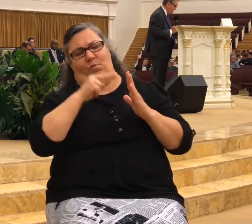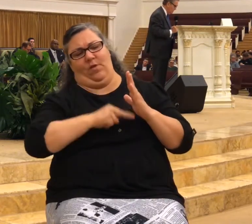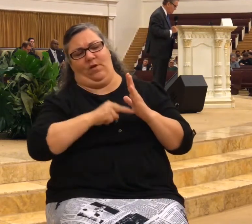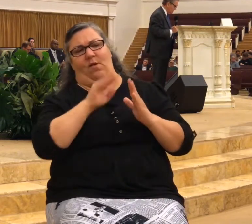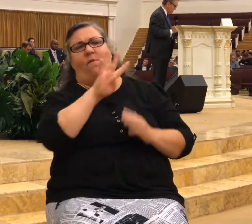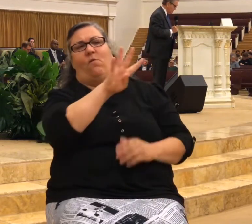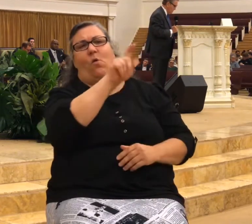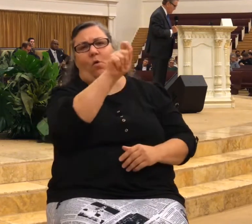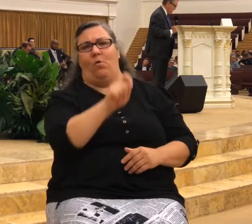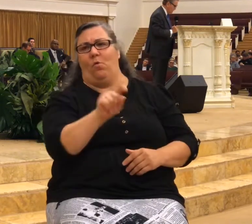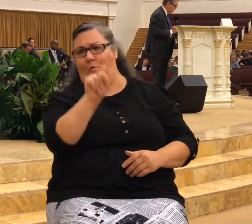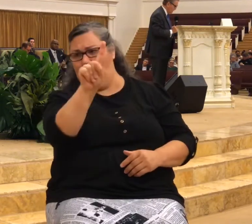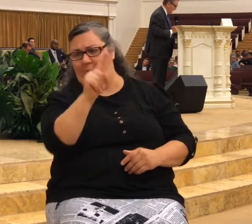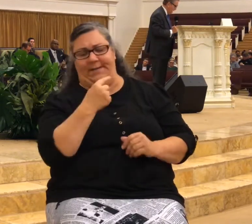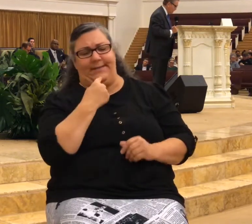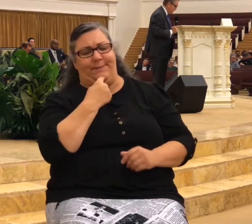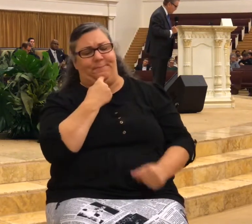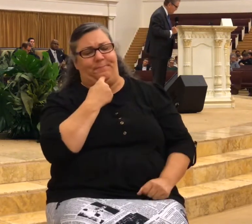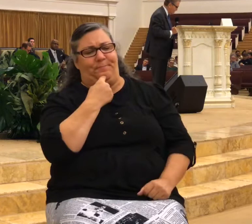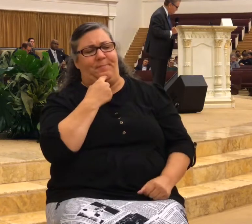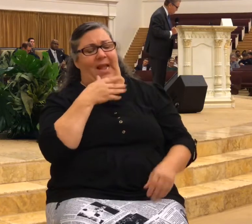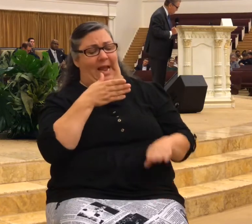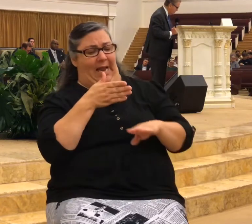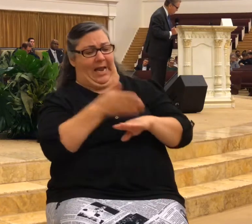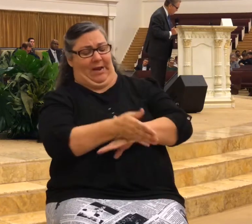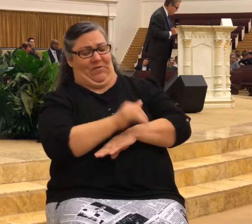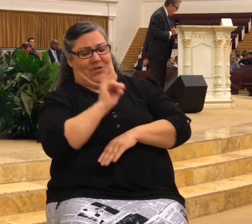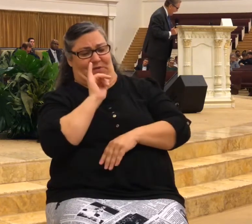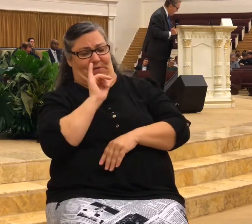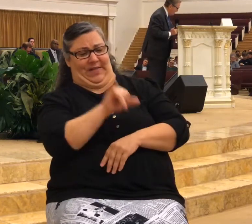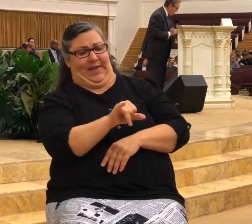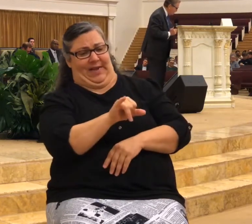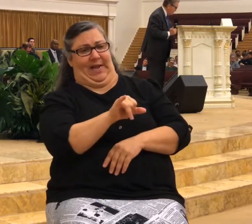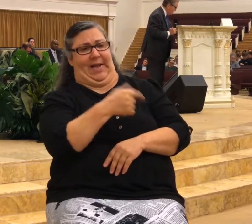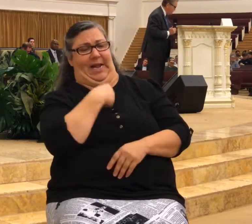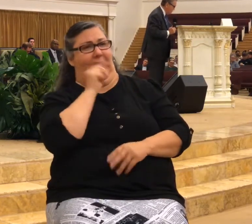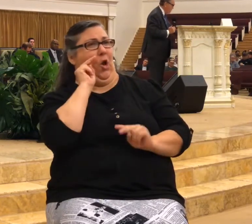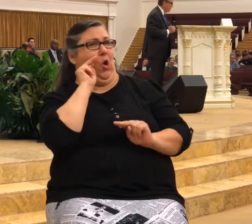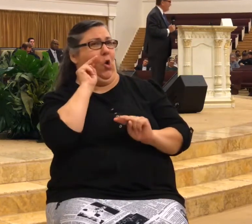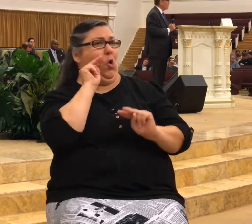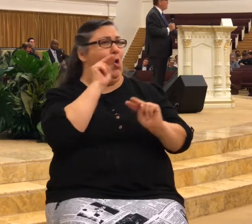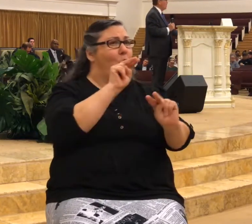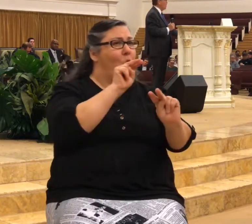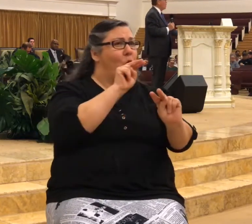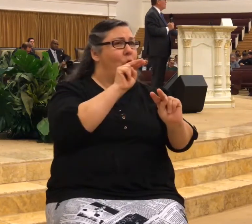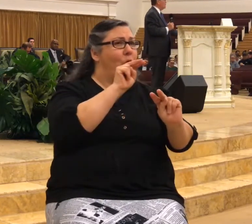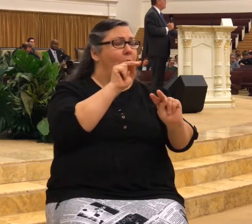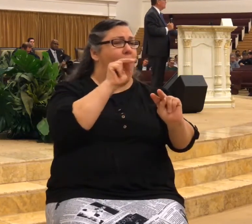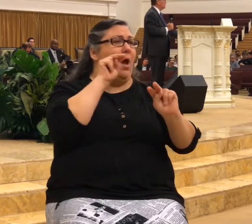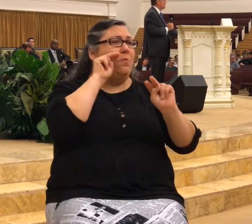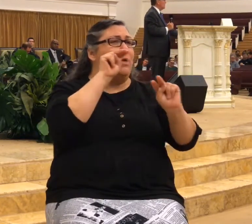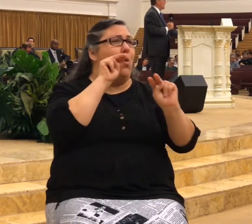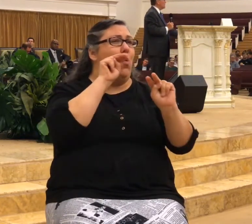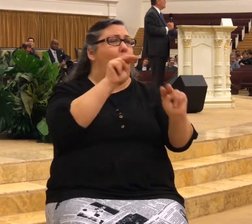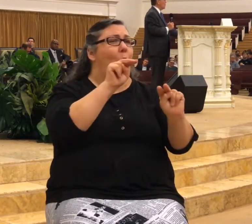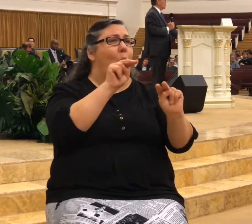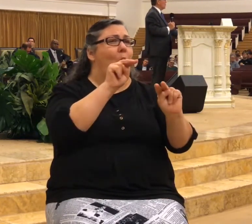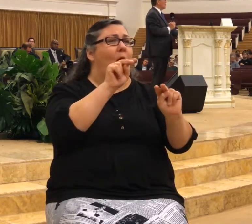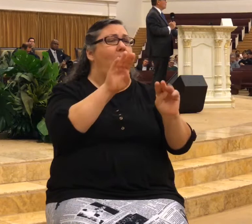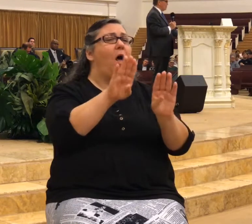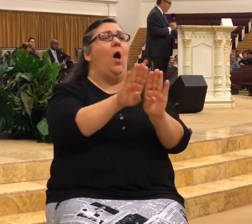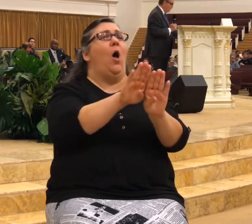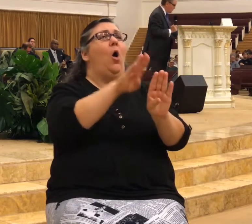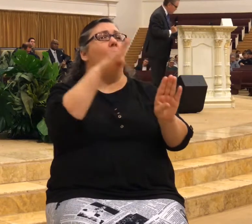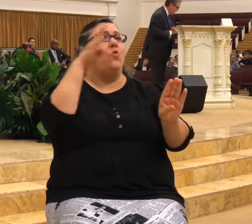1, he said, after this, I looked, and behold, a